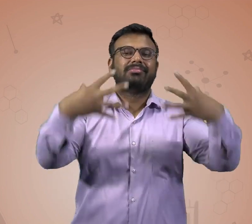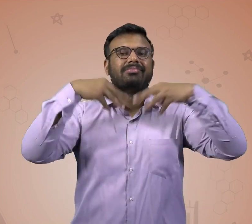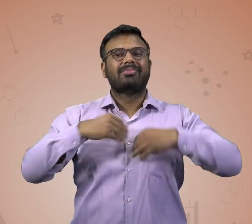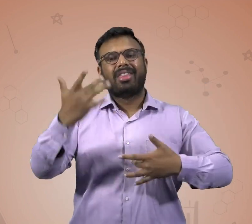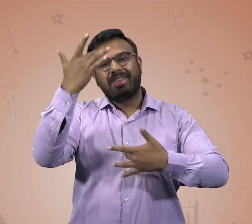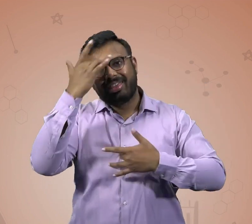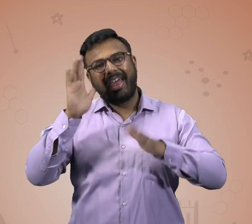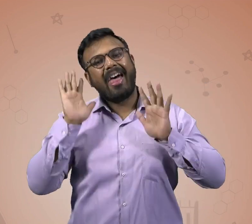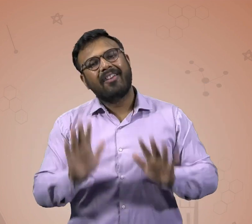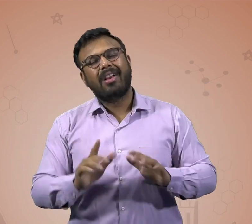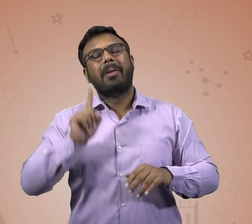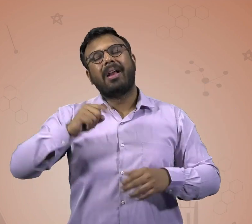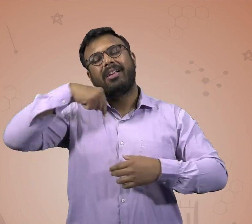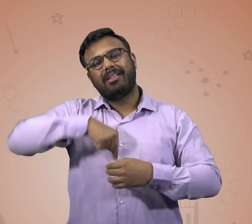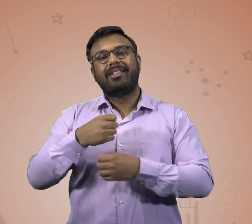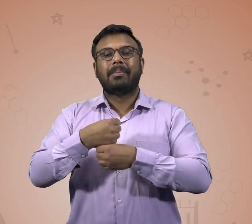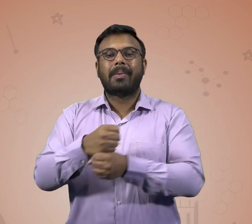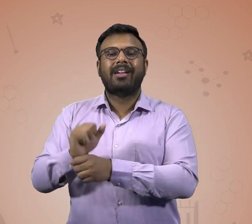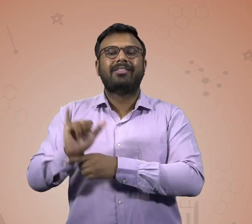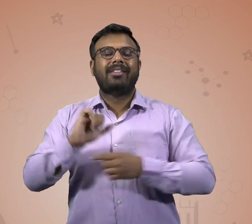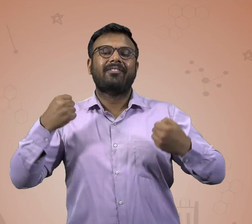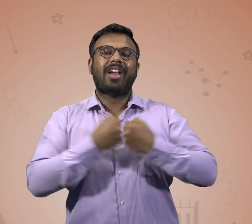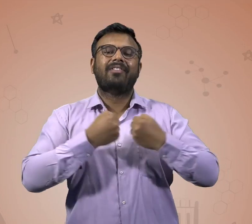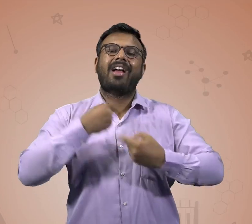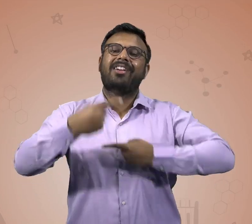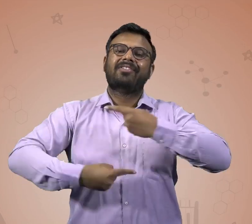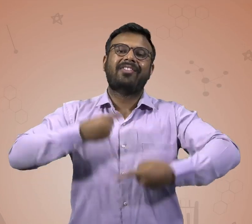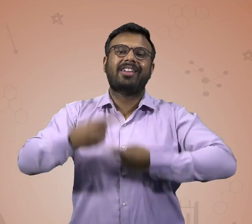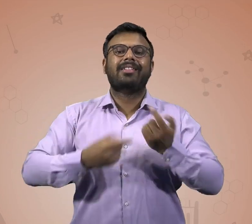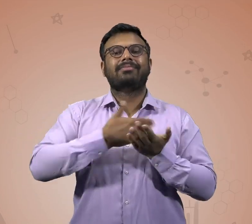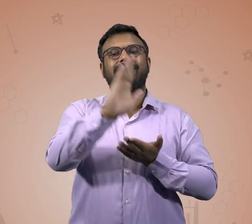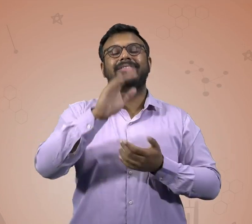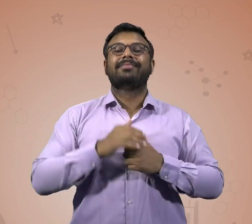mutated and the body is trying to make new antibodies to fight off the infection.